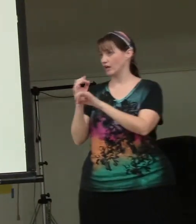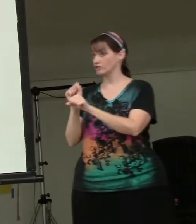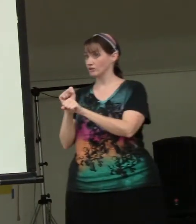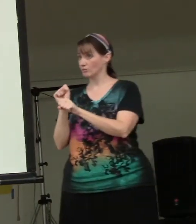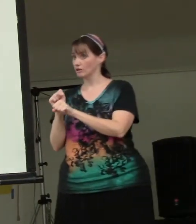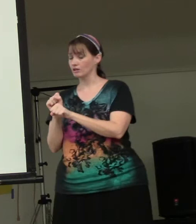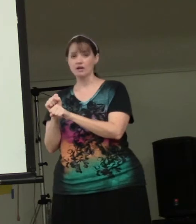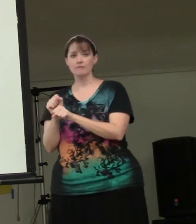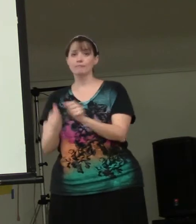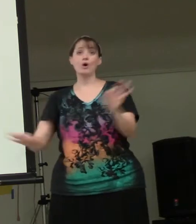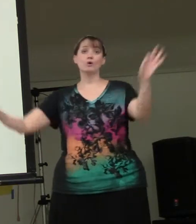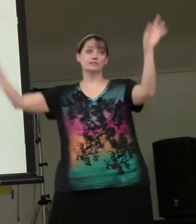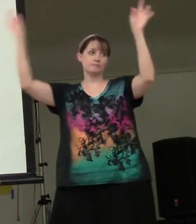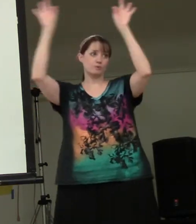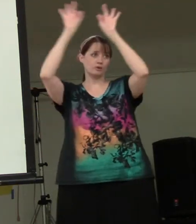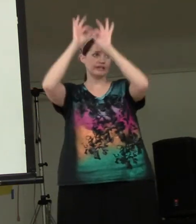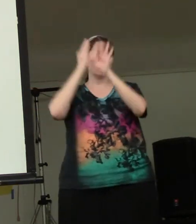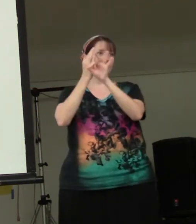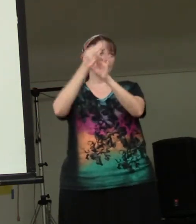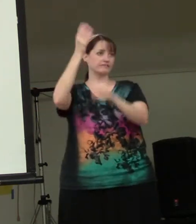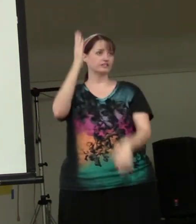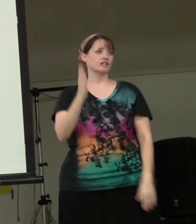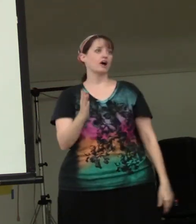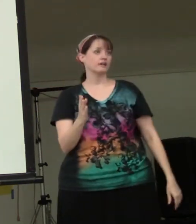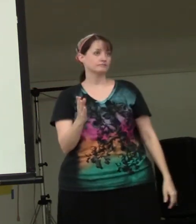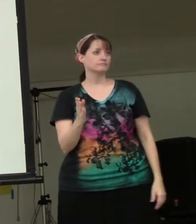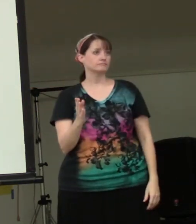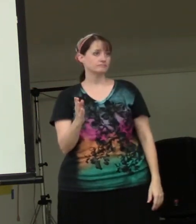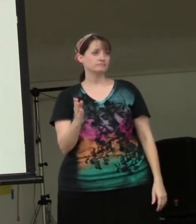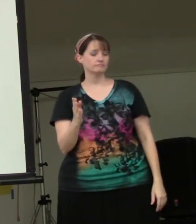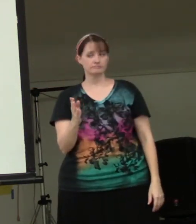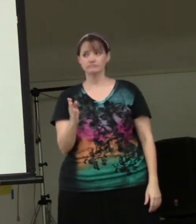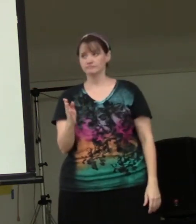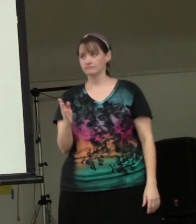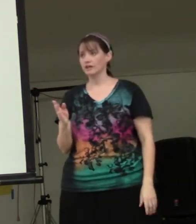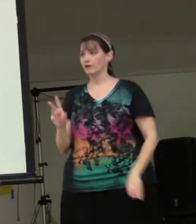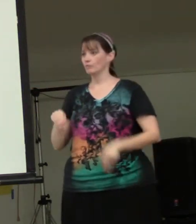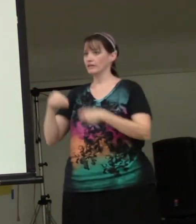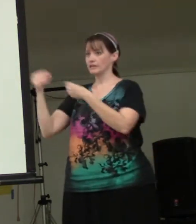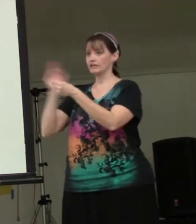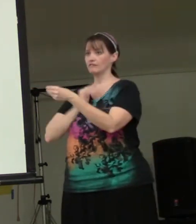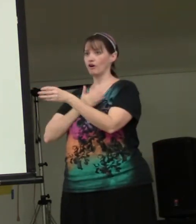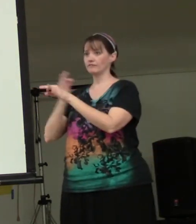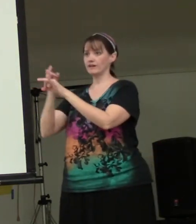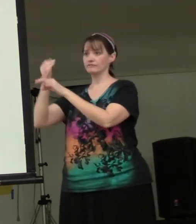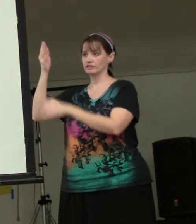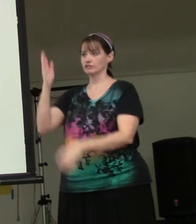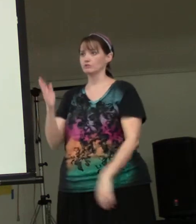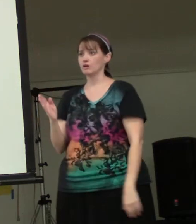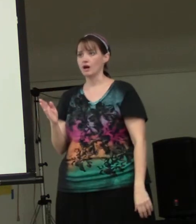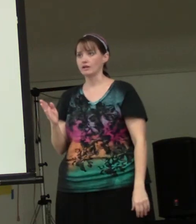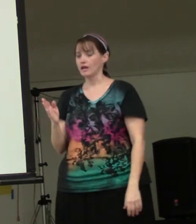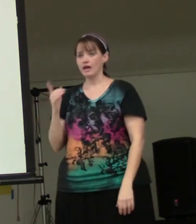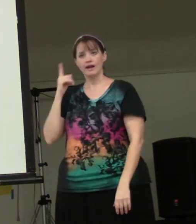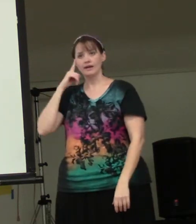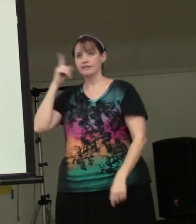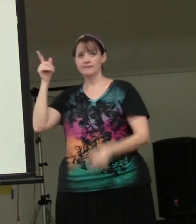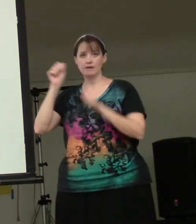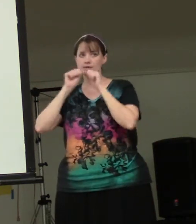at work? Most importantly, are we faithful to God? We can give our faithfulness to God. And I think that must